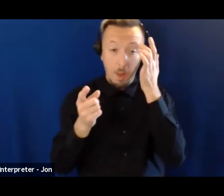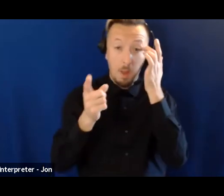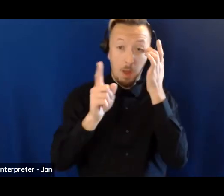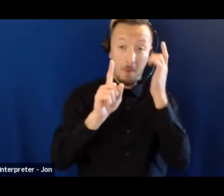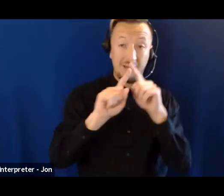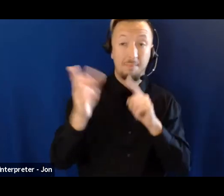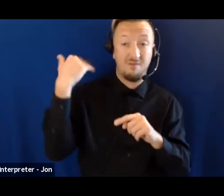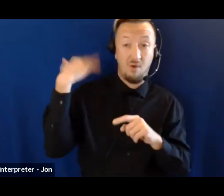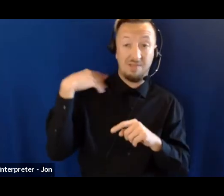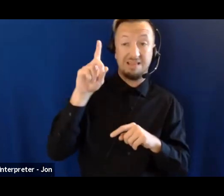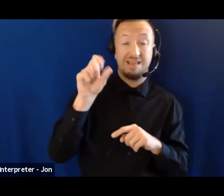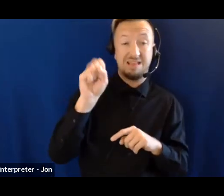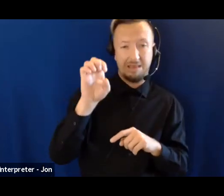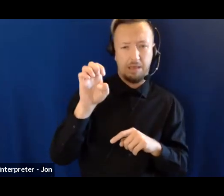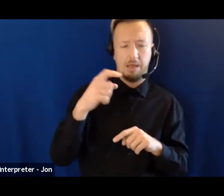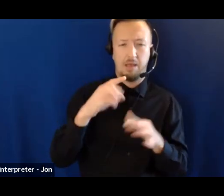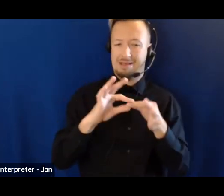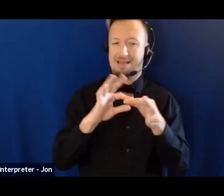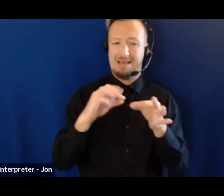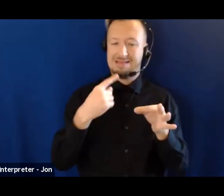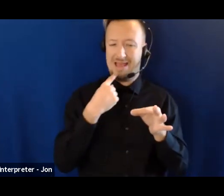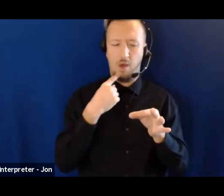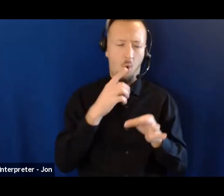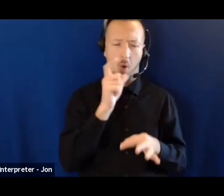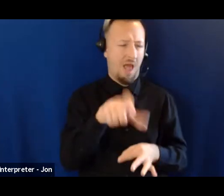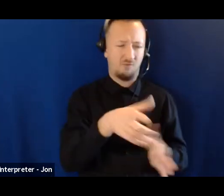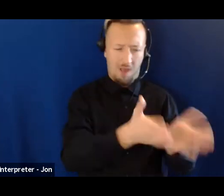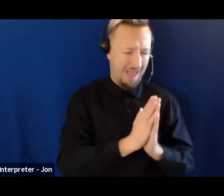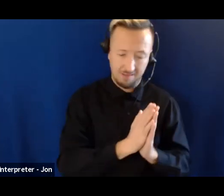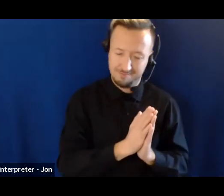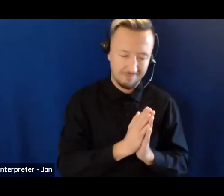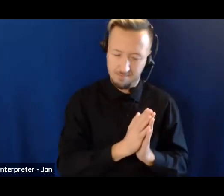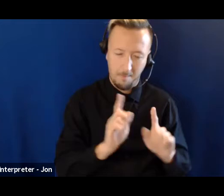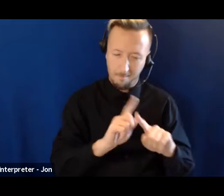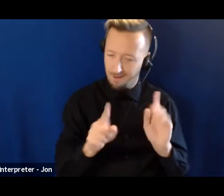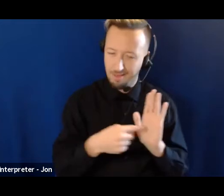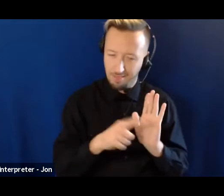Well, again, it's in the Rehab Act. I do, and